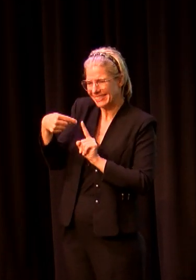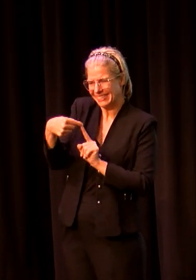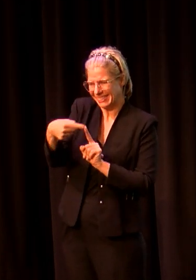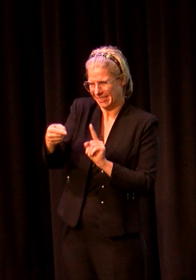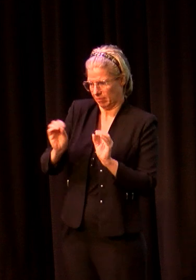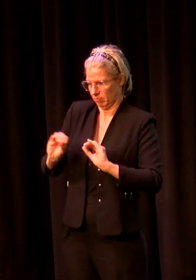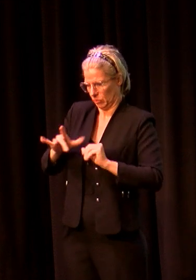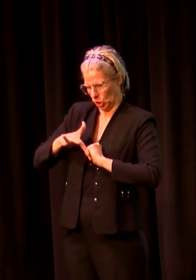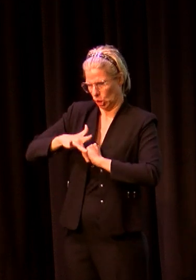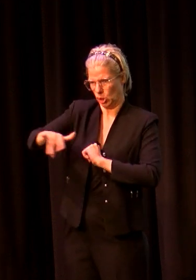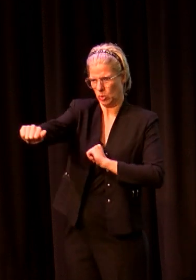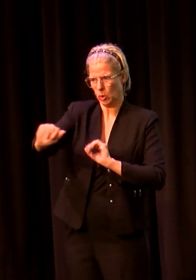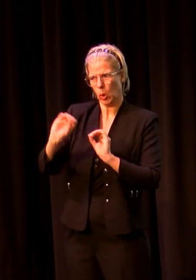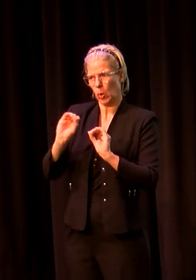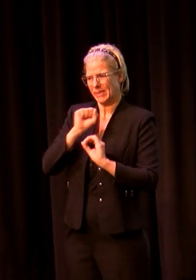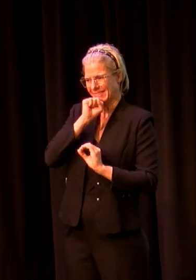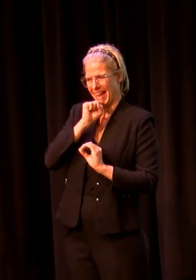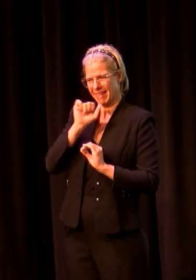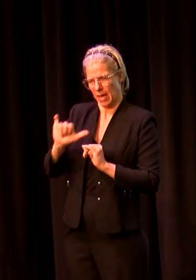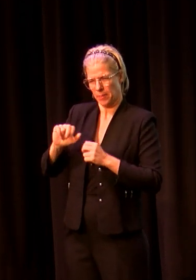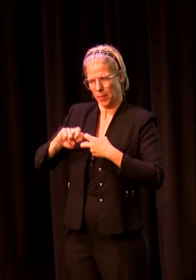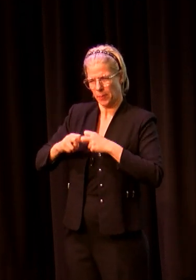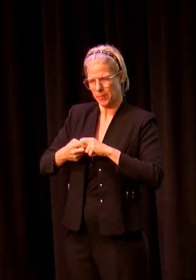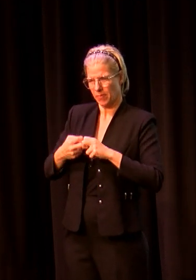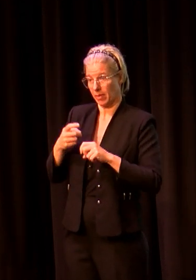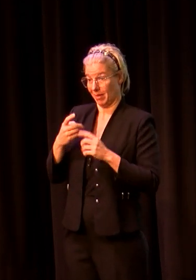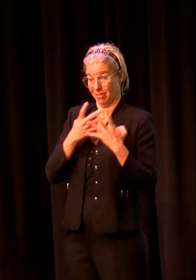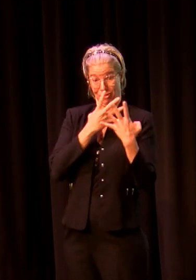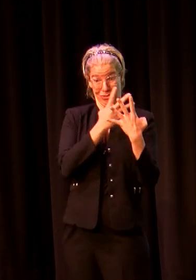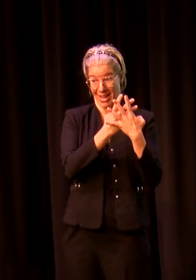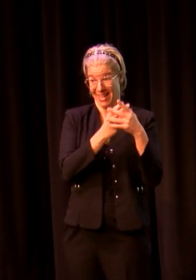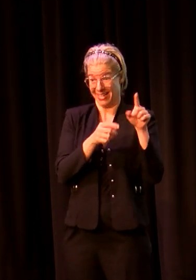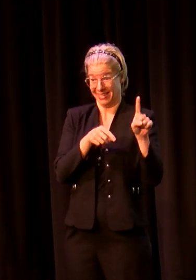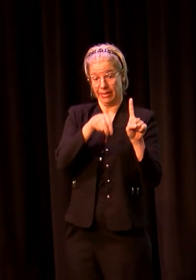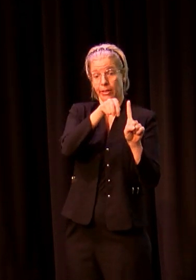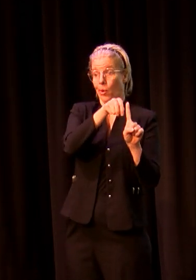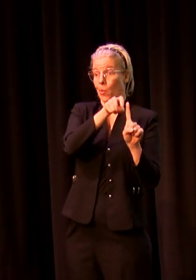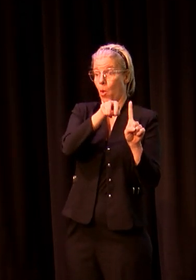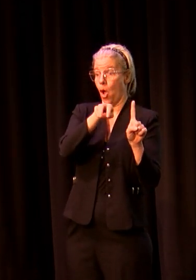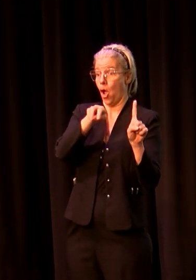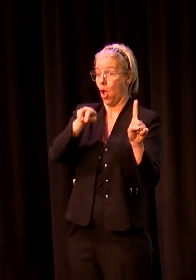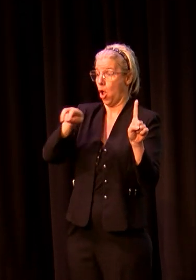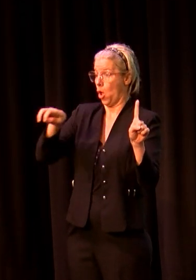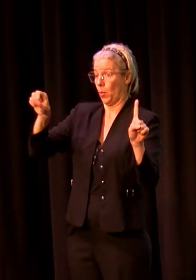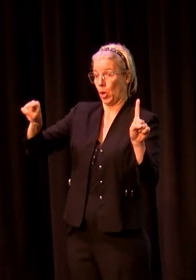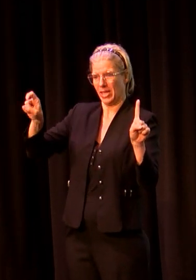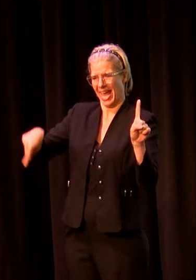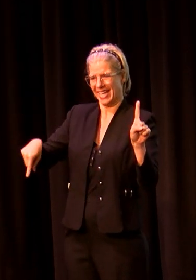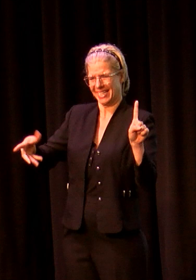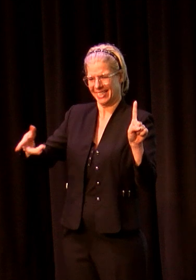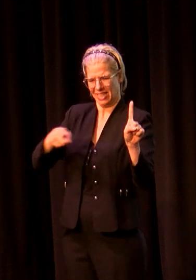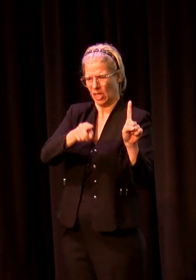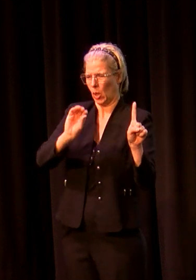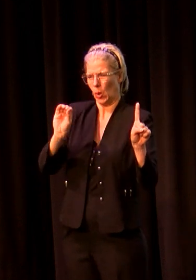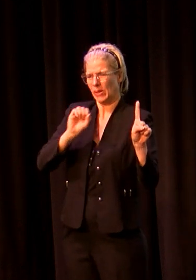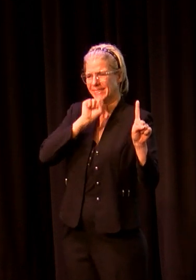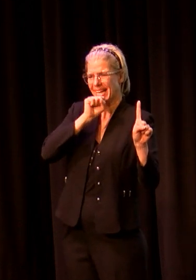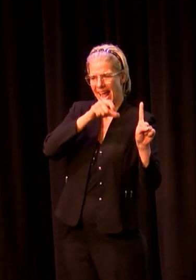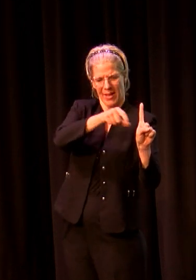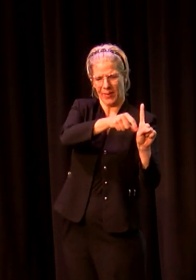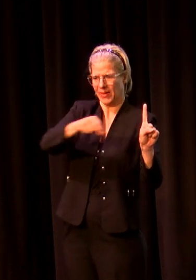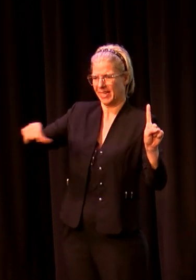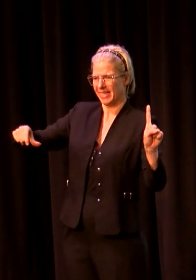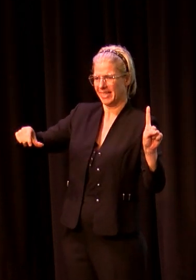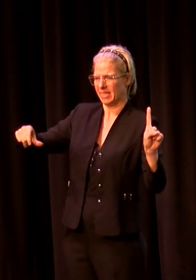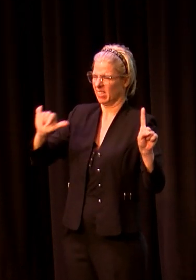they're unable to get, from the jail to walk on the job because there is no sidewalks. So that's a huge concern that we